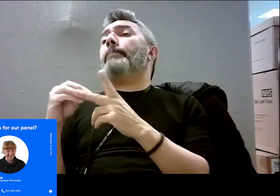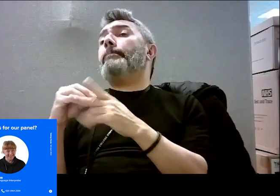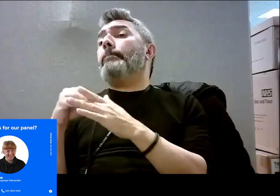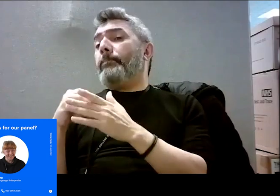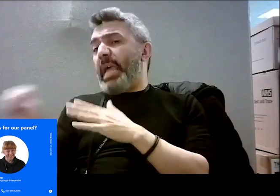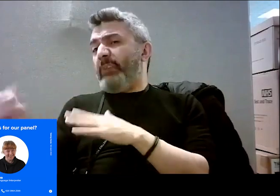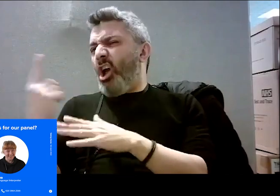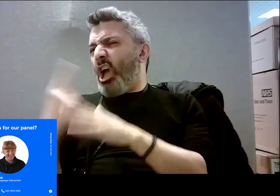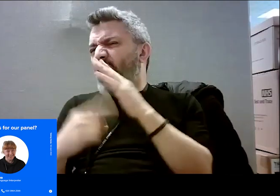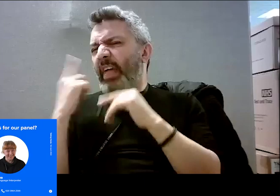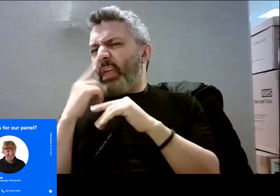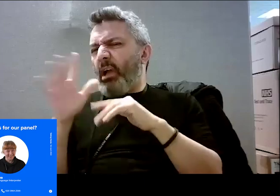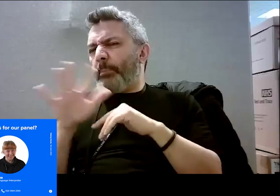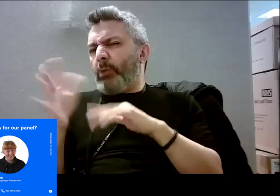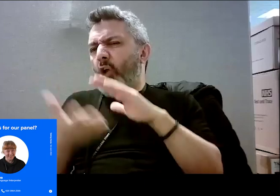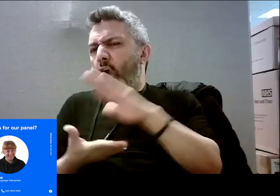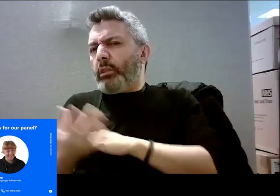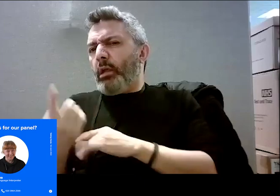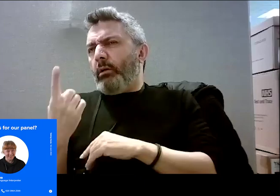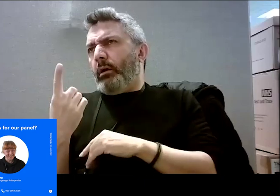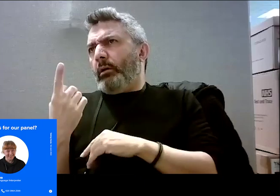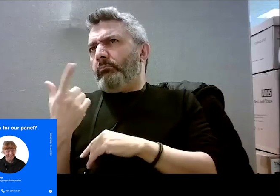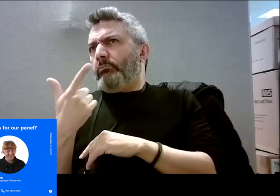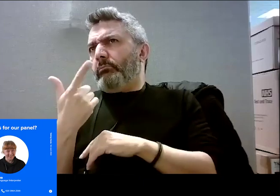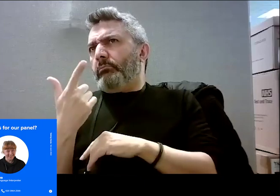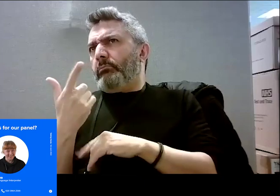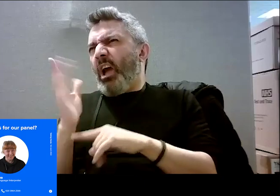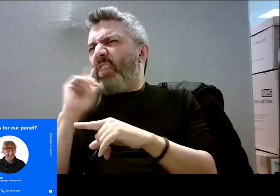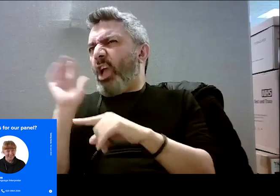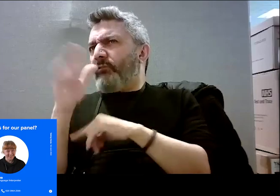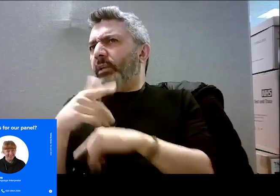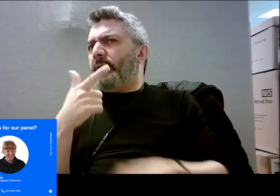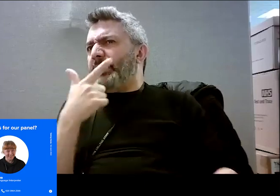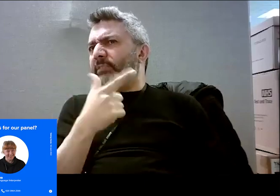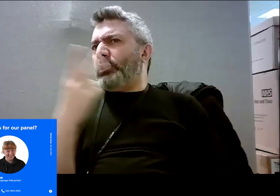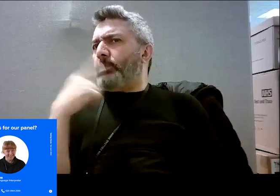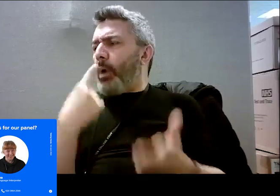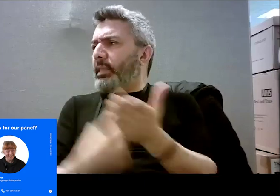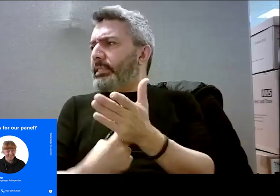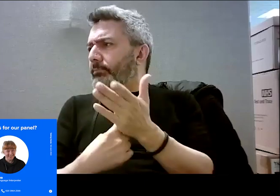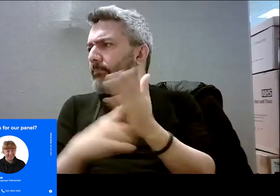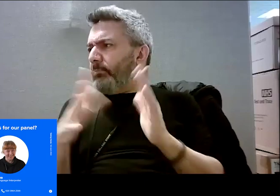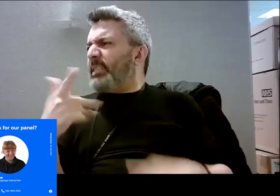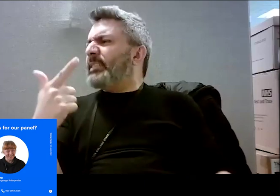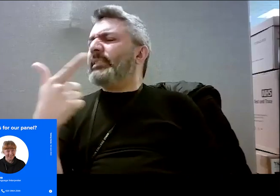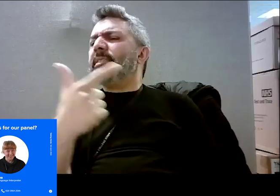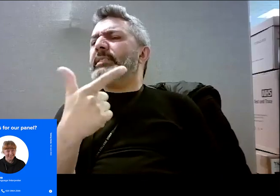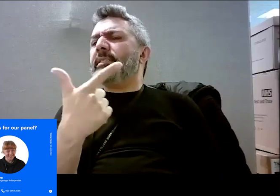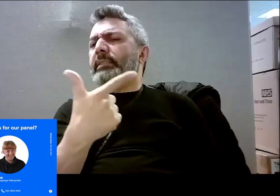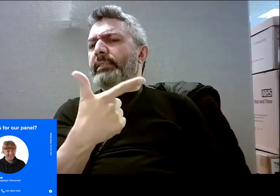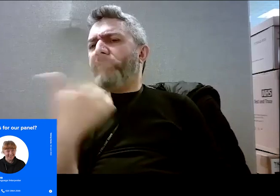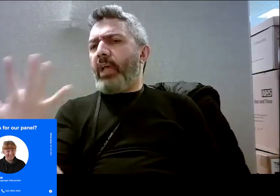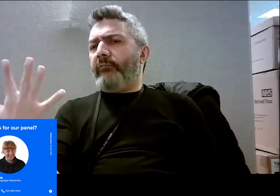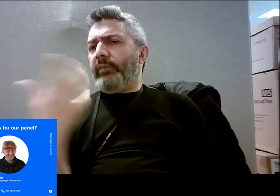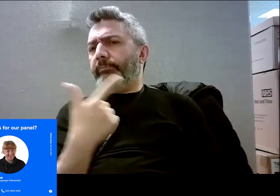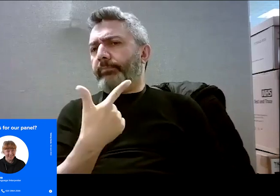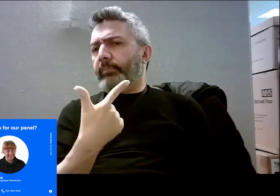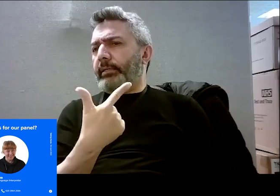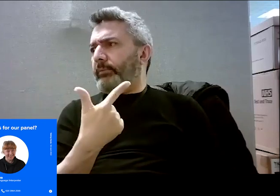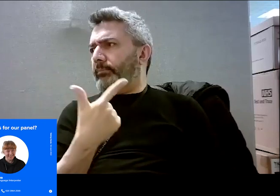benefits. And then I think it's about £72, I think,